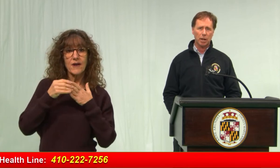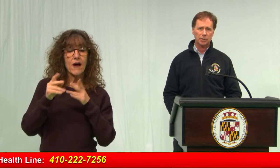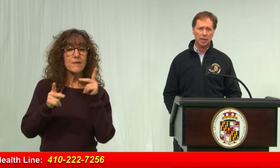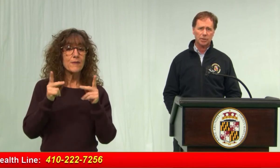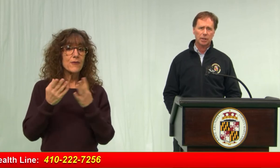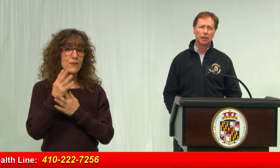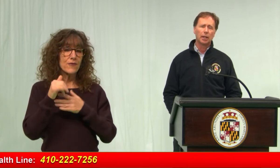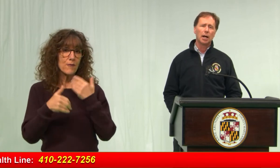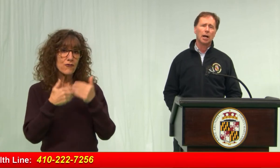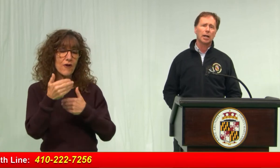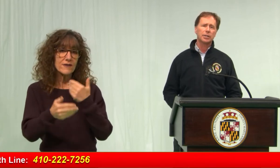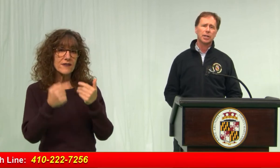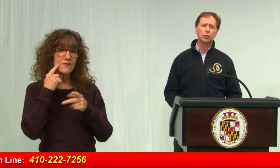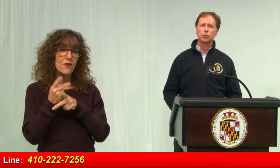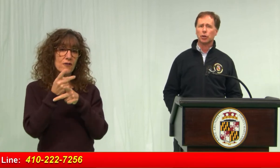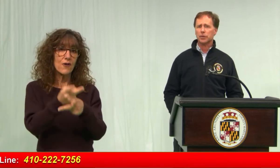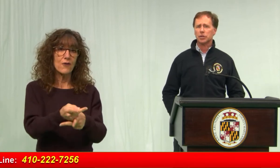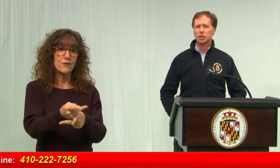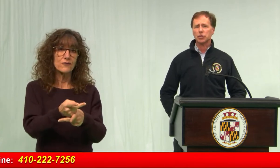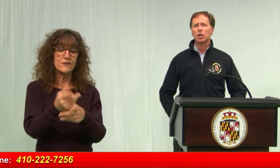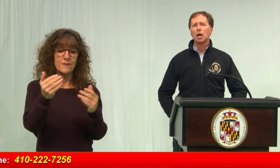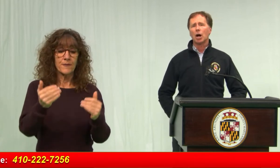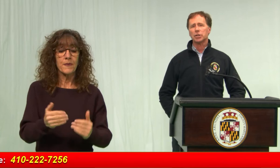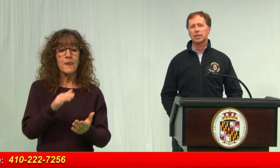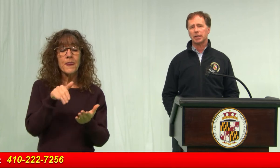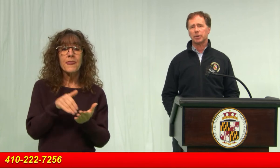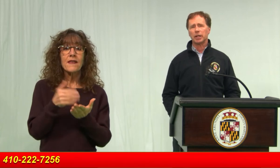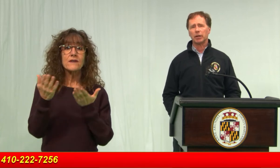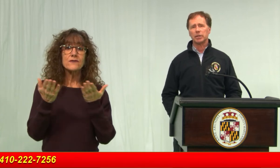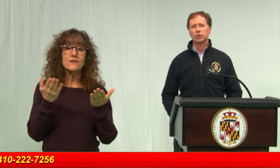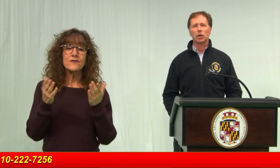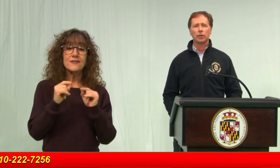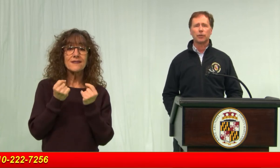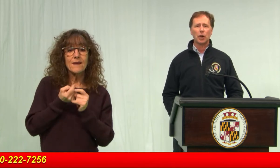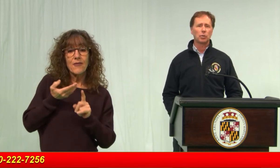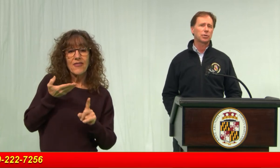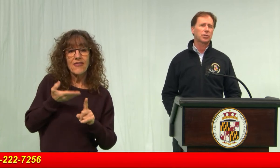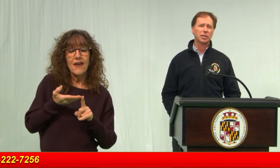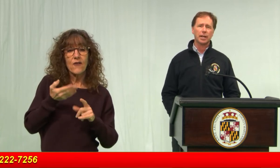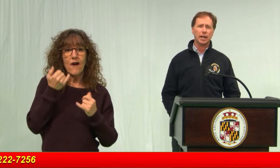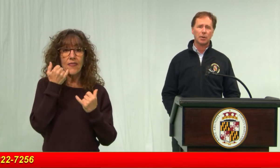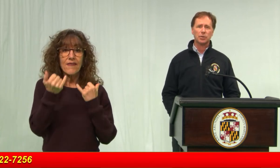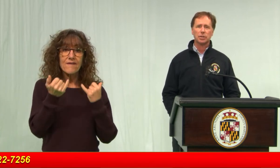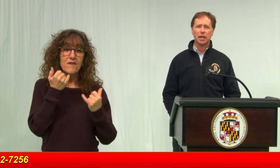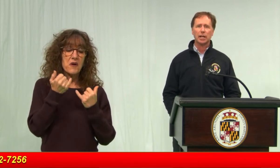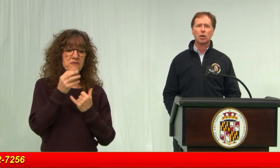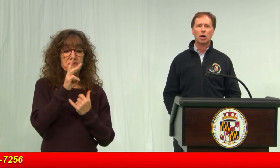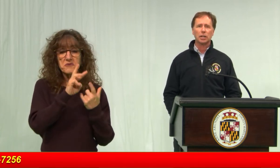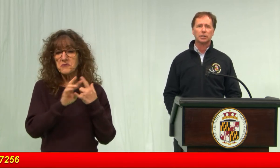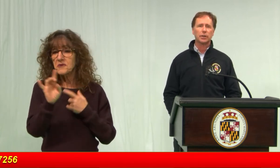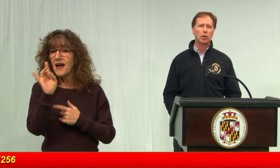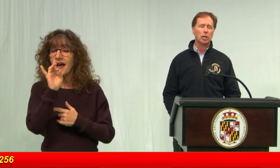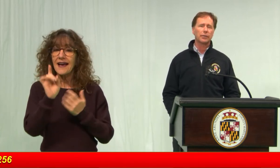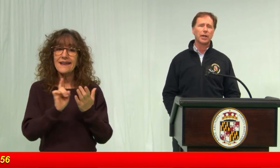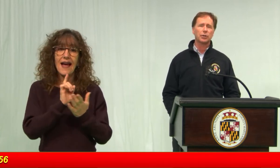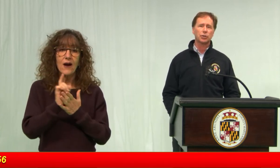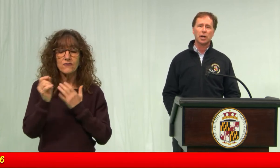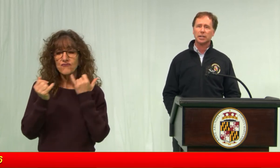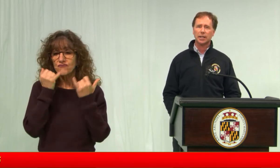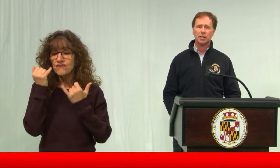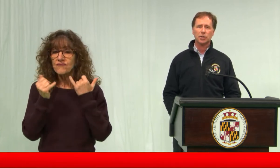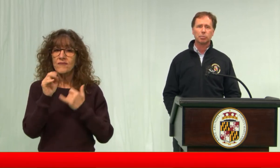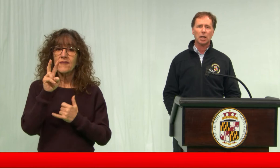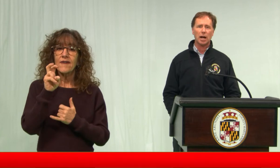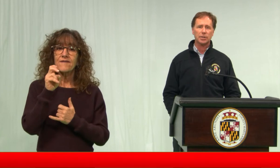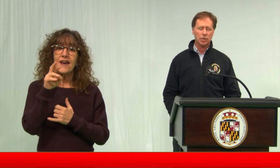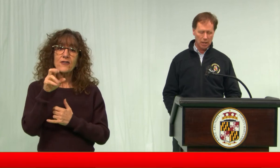through that process. In central services, our team there is on the phone 6-8 hours a day calling vendors,